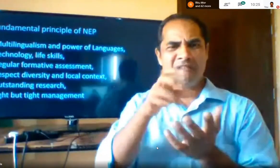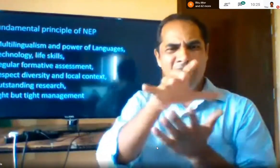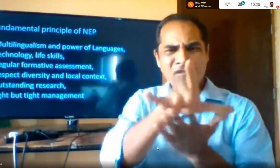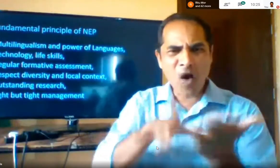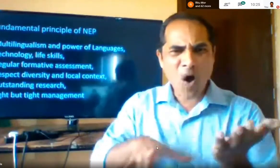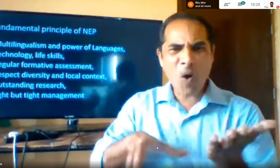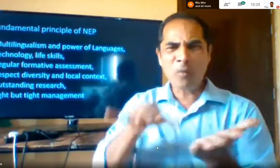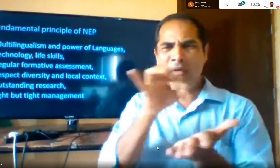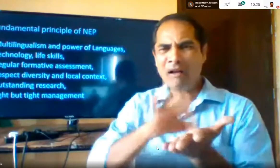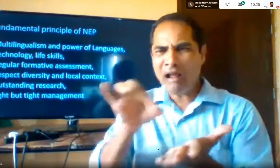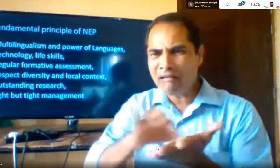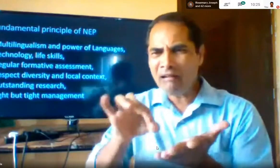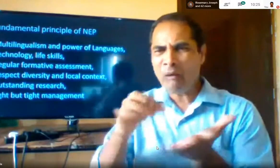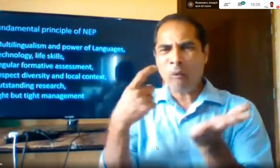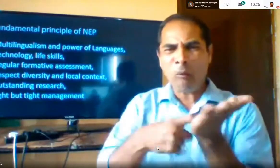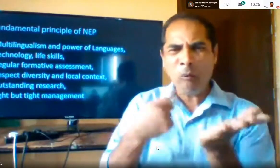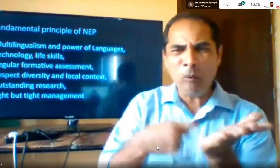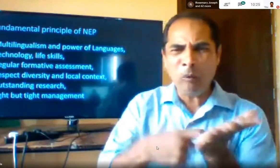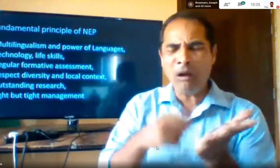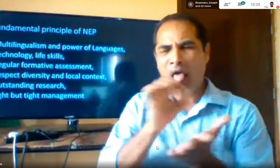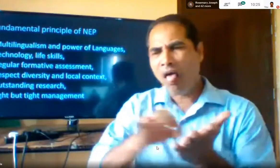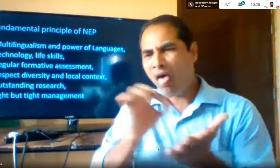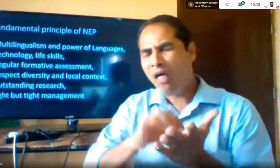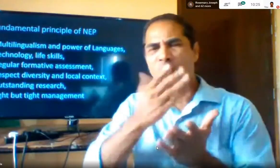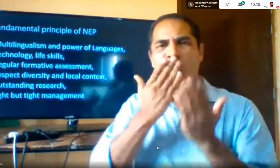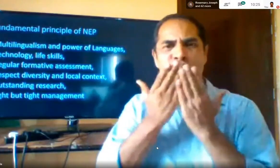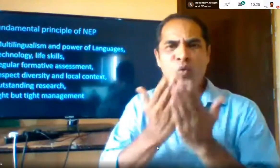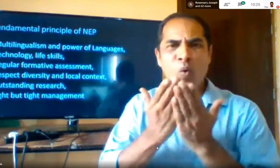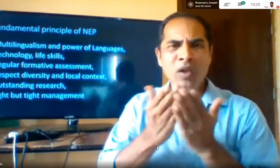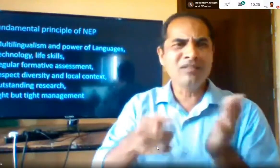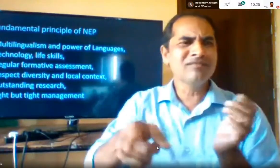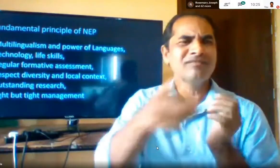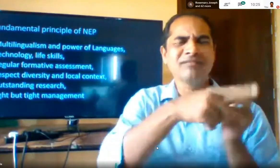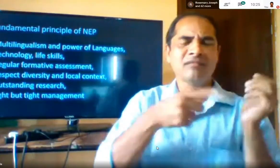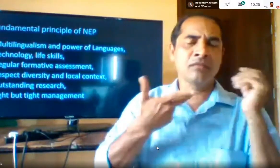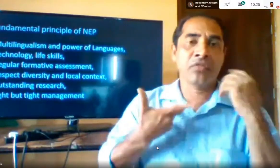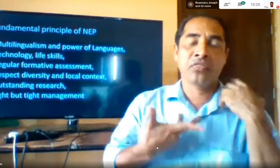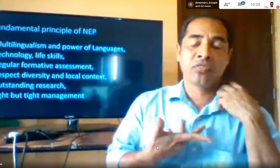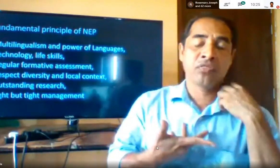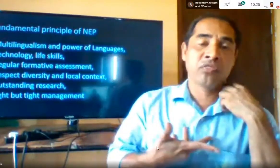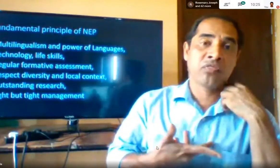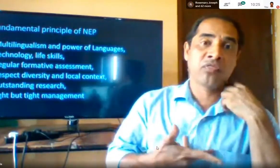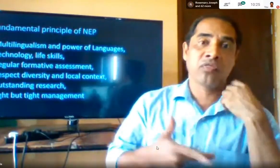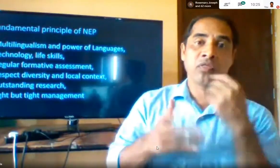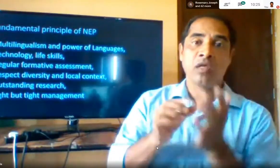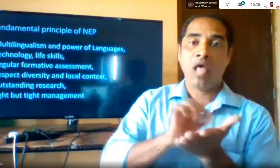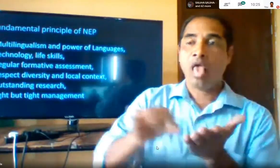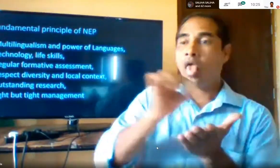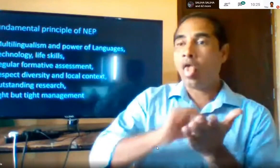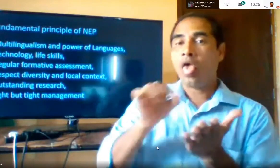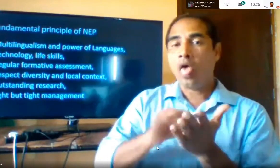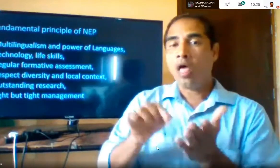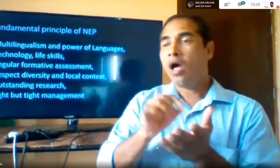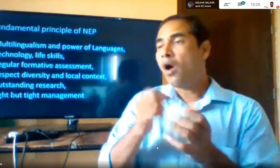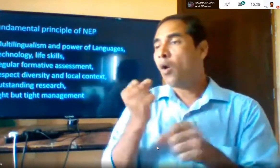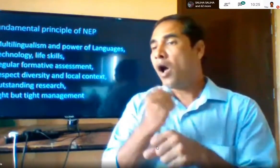Before it was very difficult for the government to control. We have the rules, everything was very